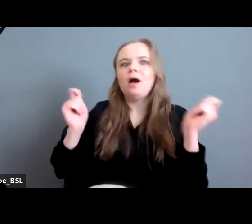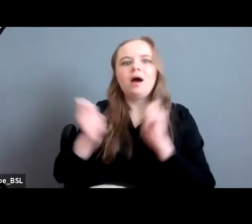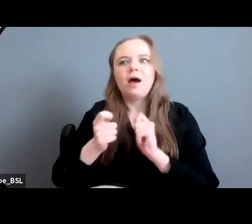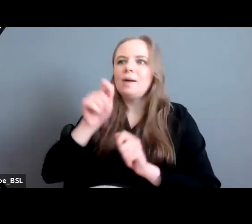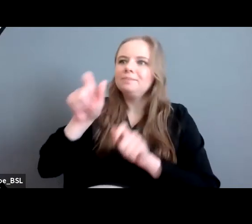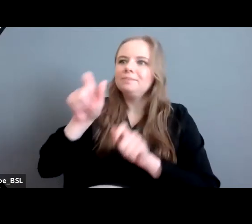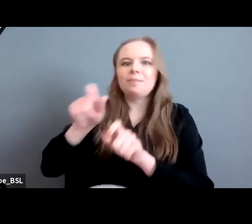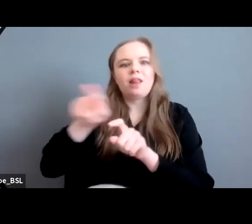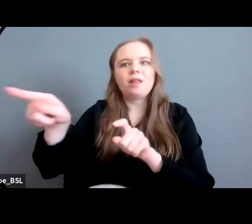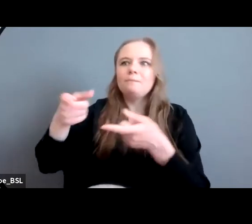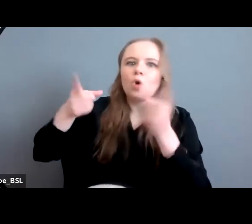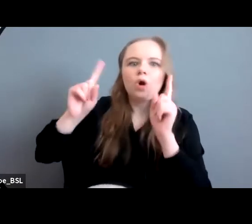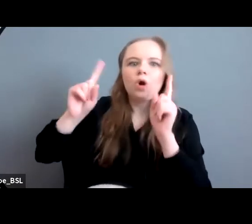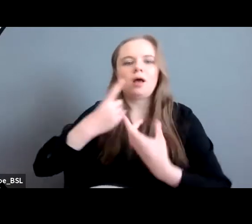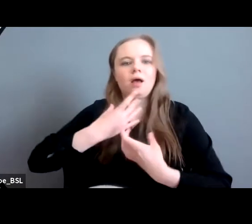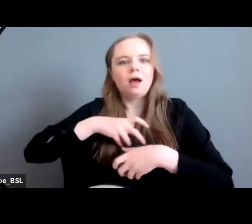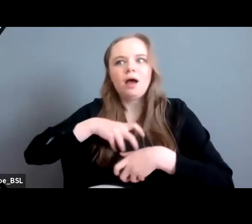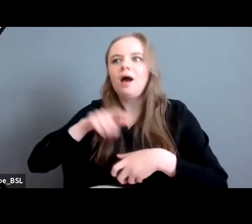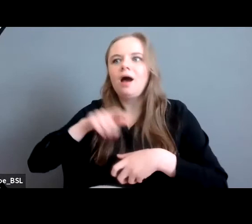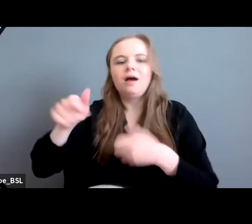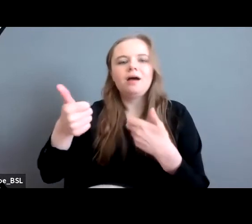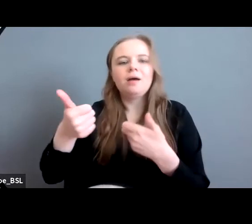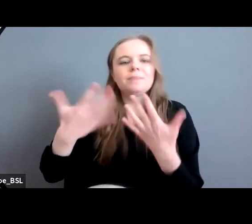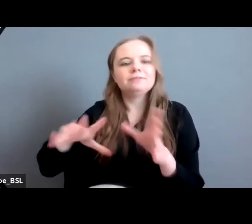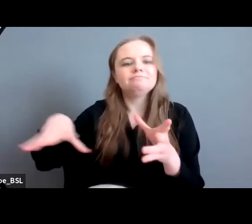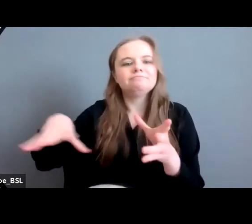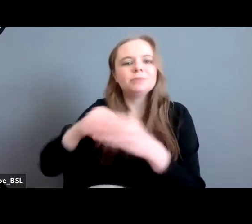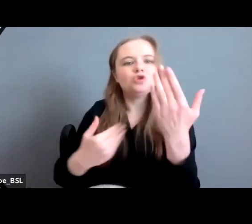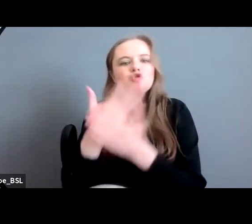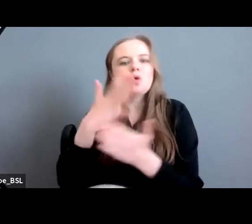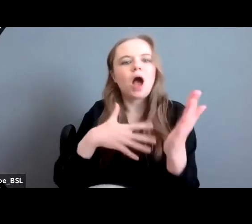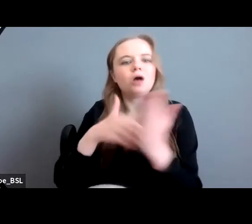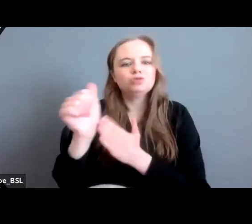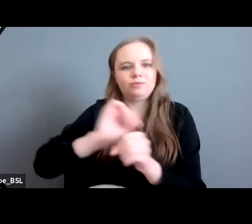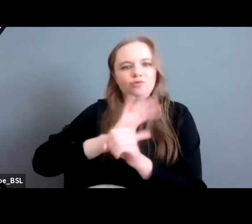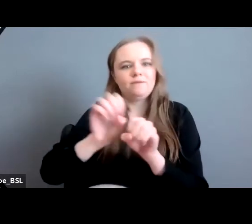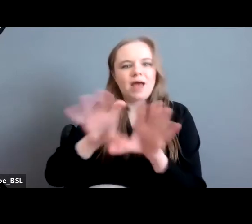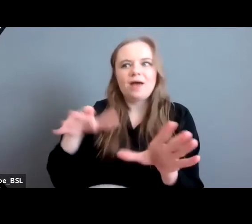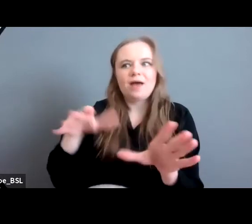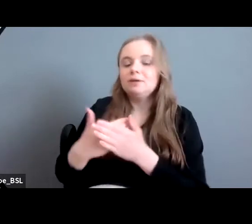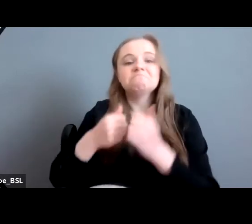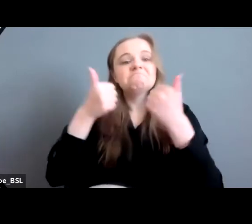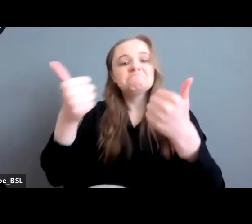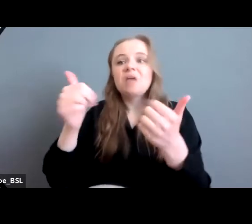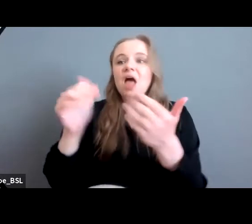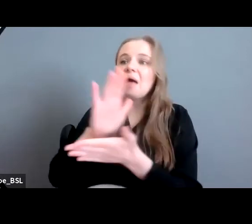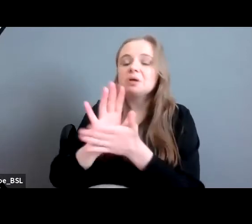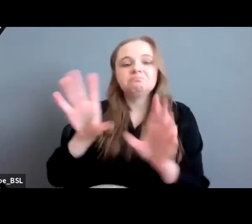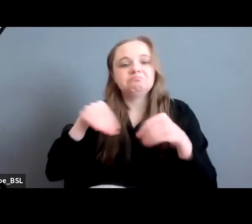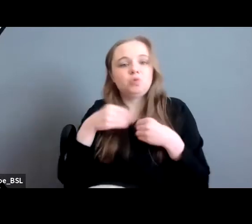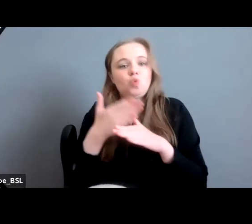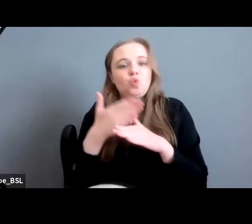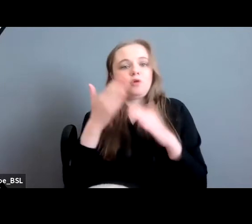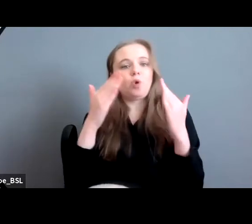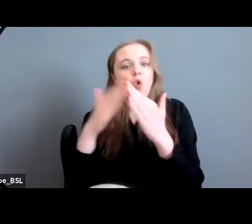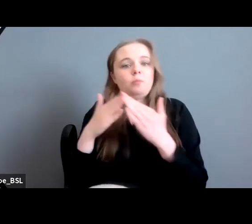culture. And that's something that I think we can take away from this with a point of optimism. I just wanted to end on saying a huge thank you to